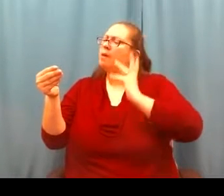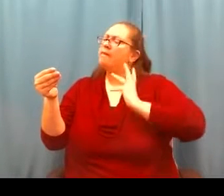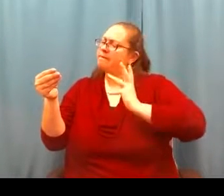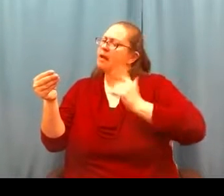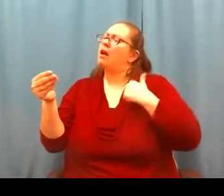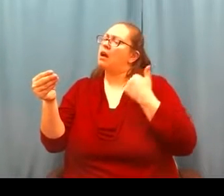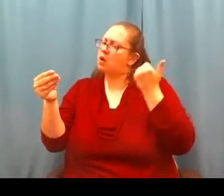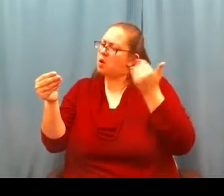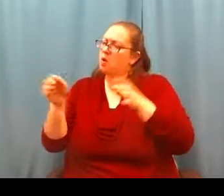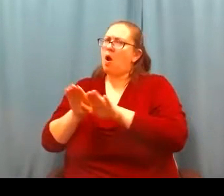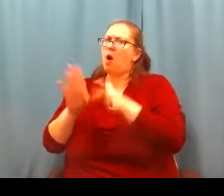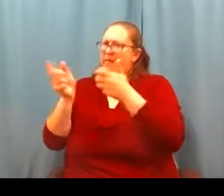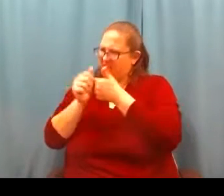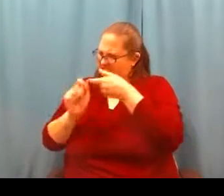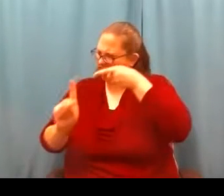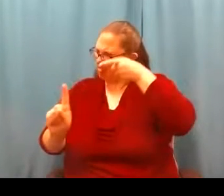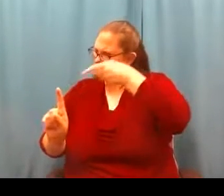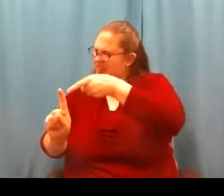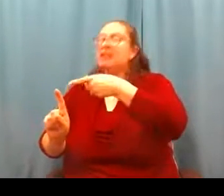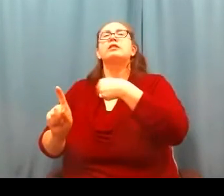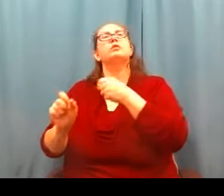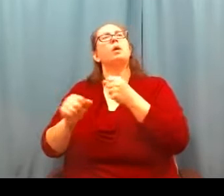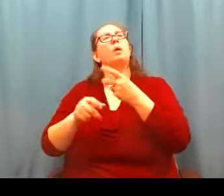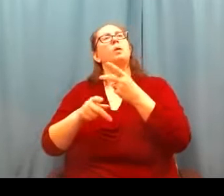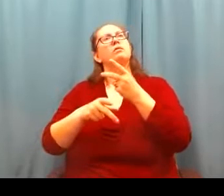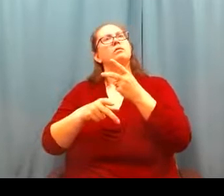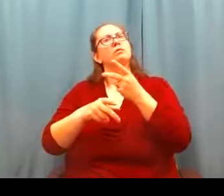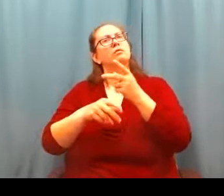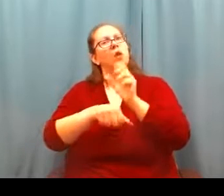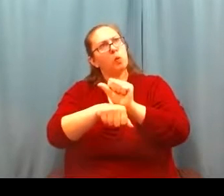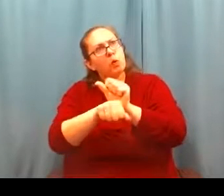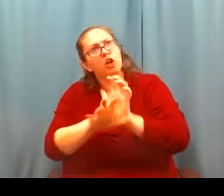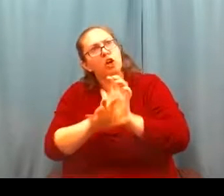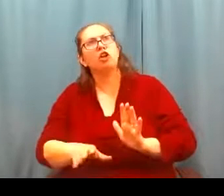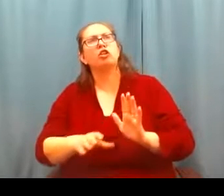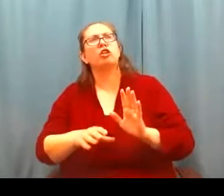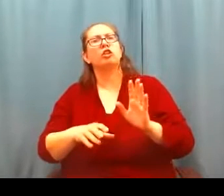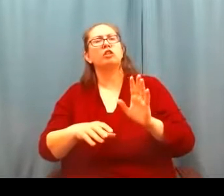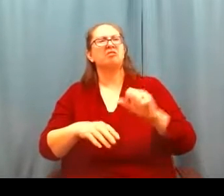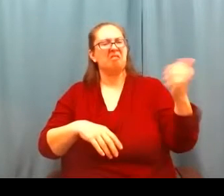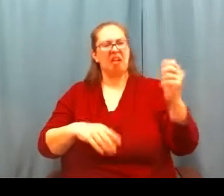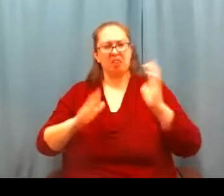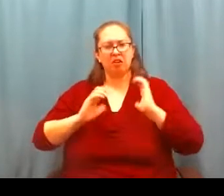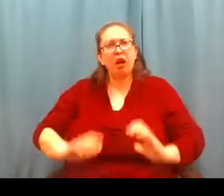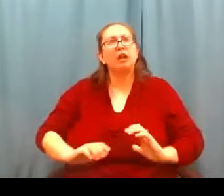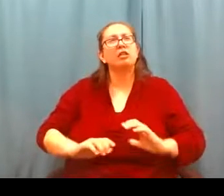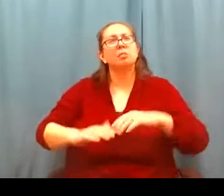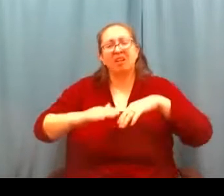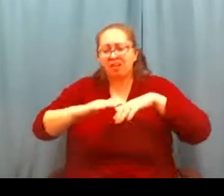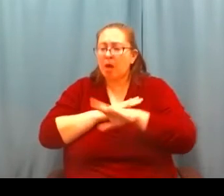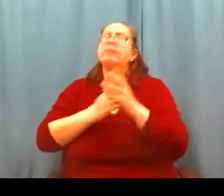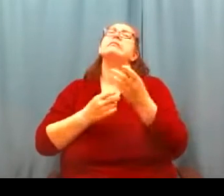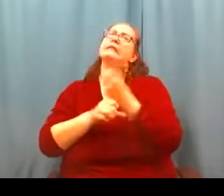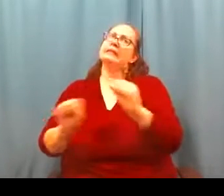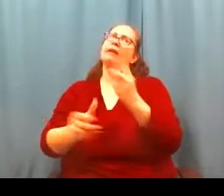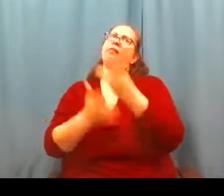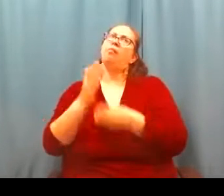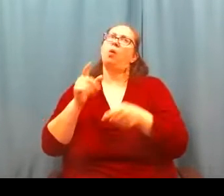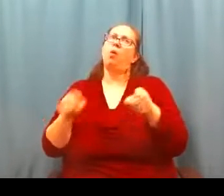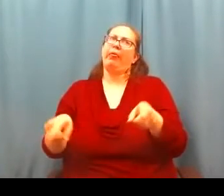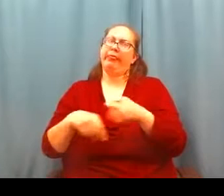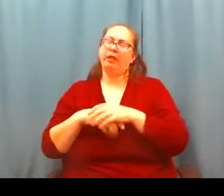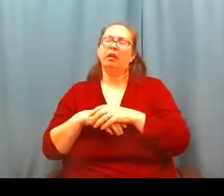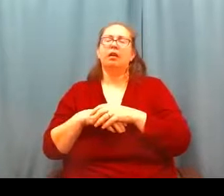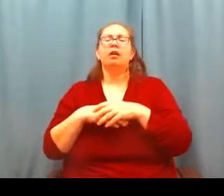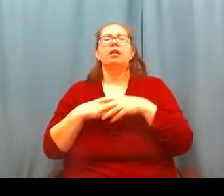employees, and your coworkers. So I'll leave it at that. I'm sure that you may have lots of questions about that. I'm more than